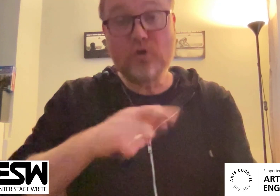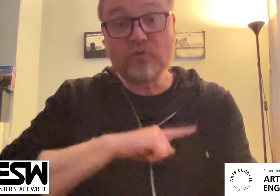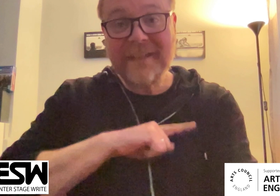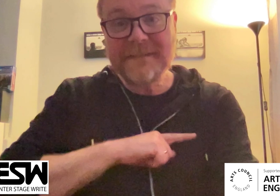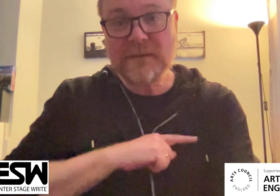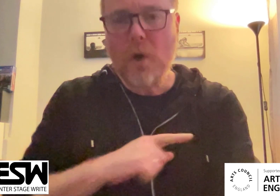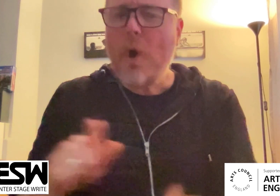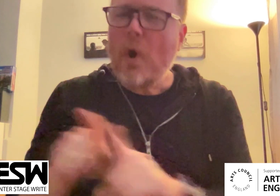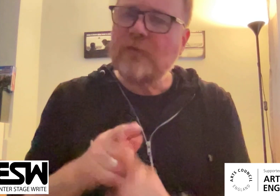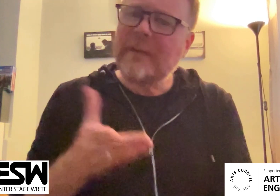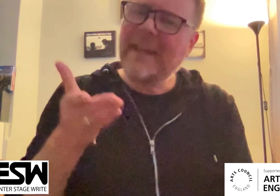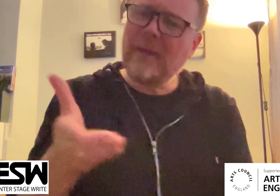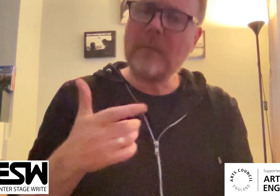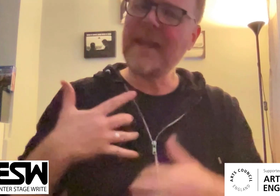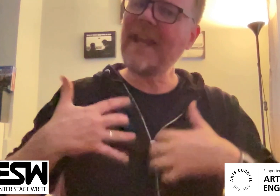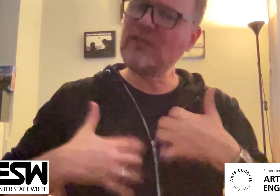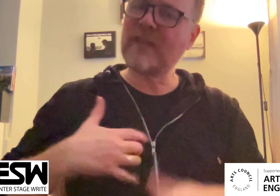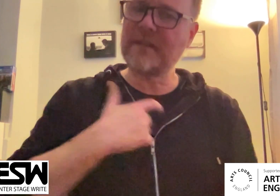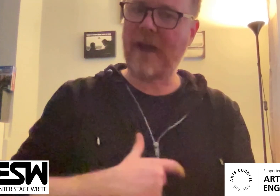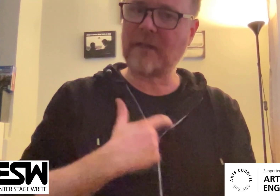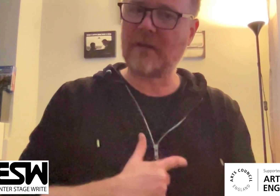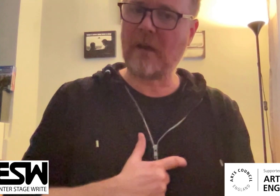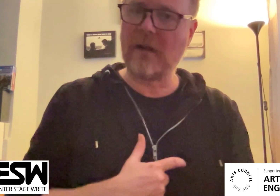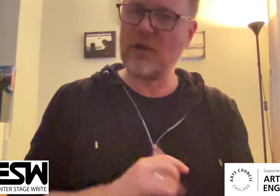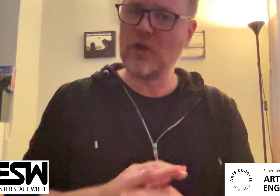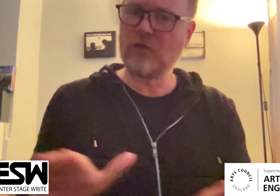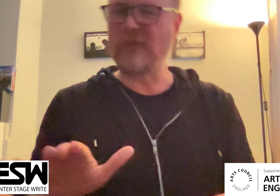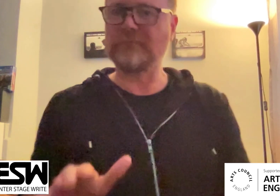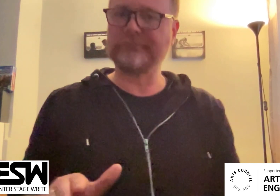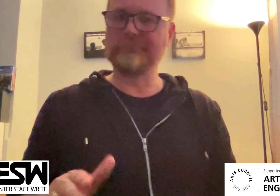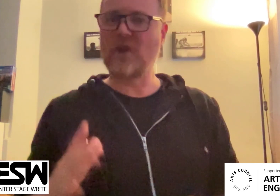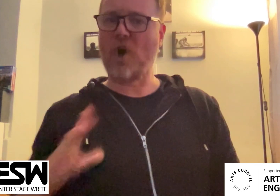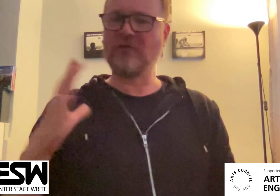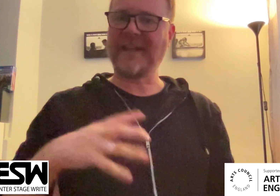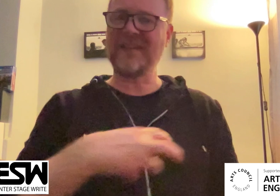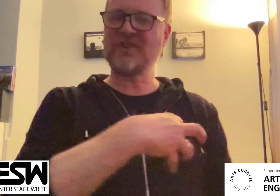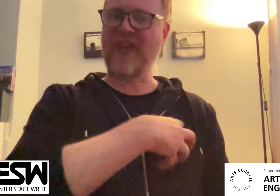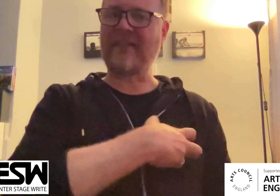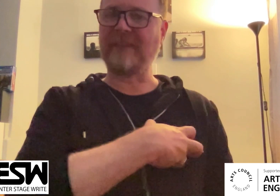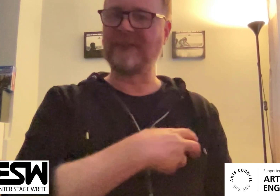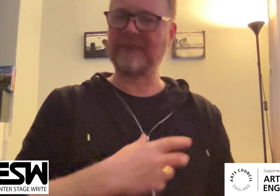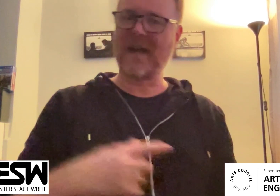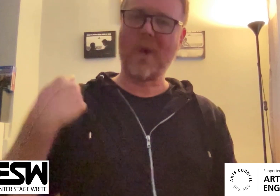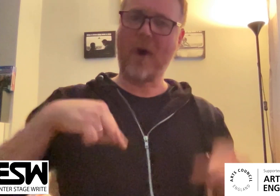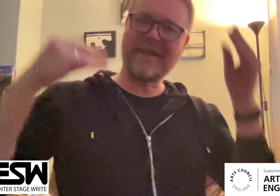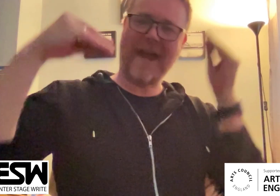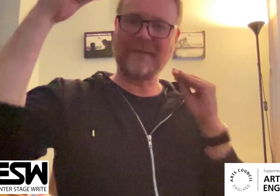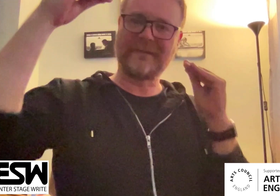It needs to be a good reason. And it also makes for a more interesting character. You don't want someone who's already a sheriff in a white hat